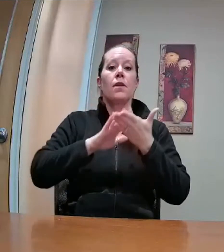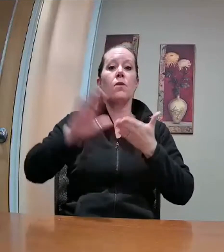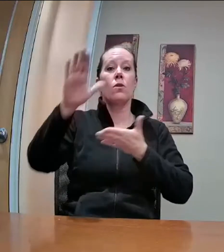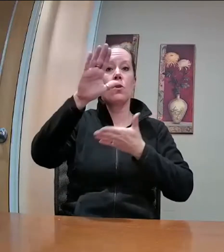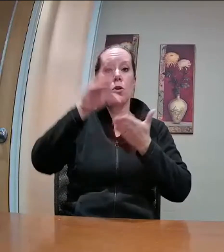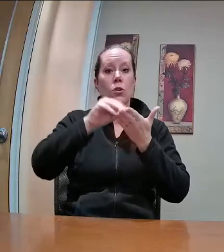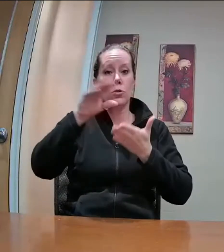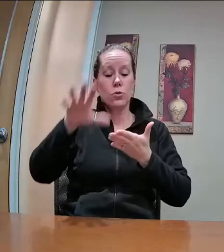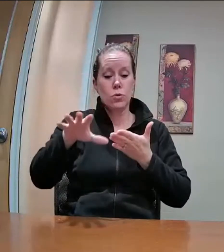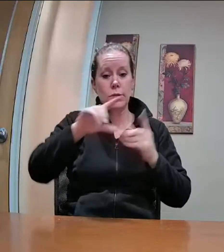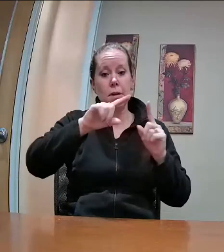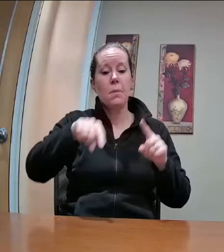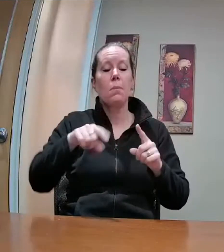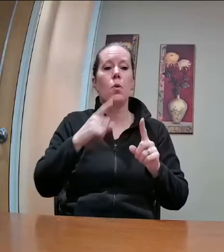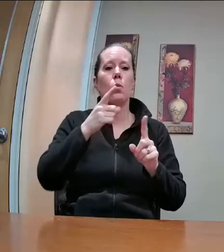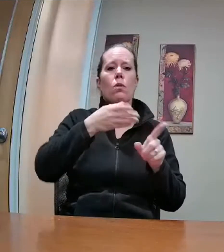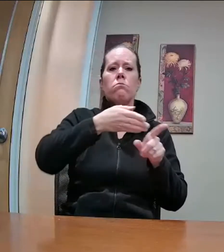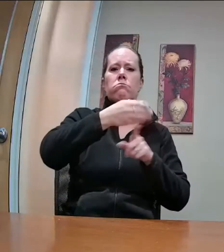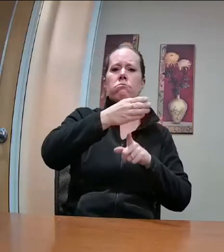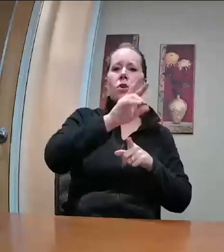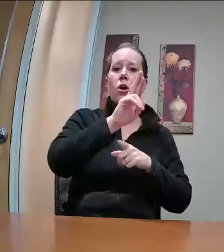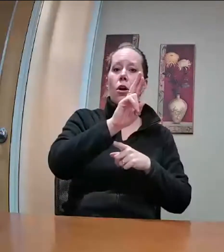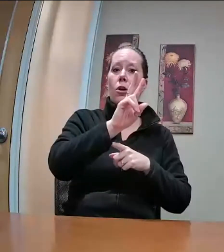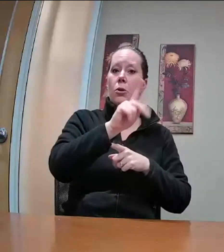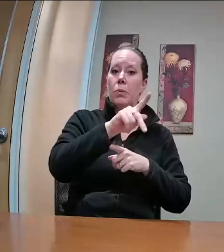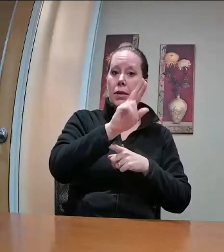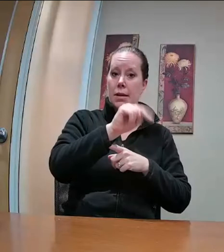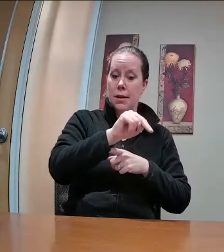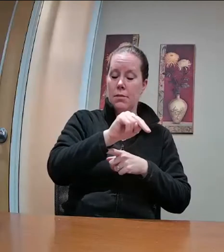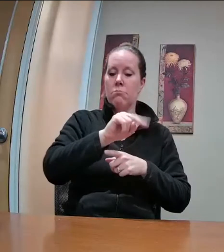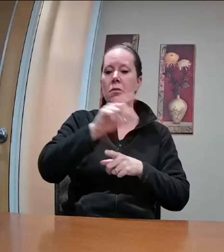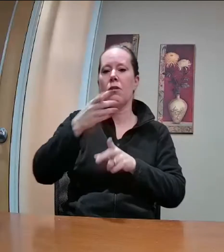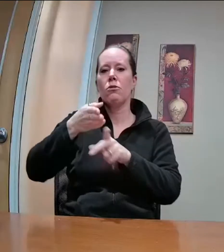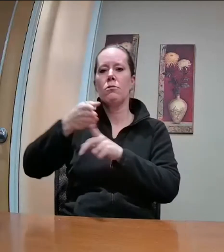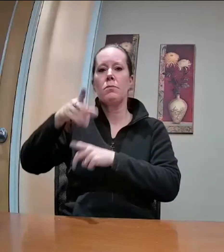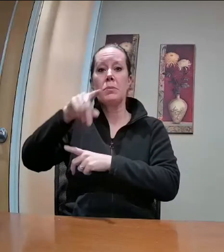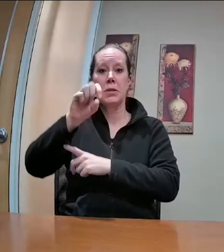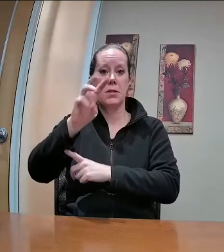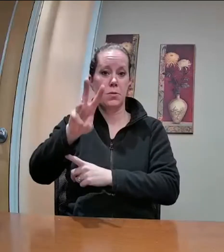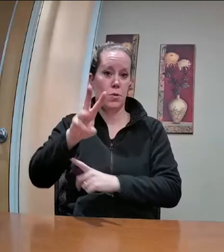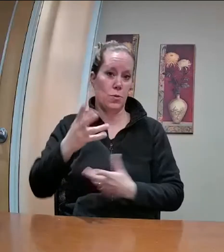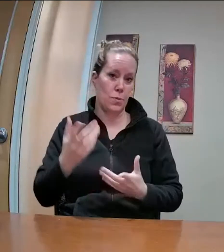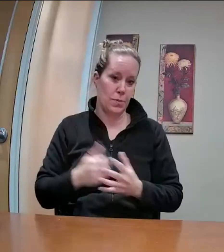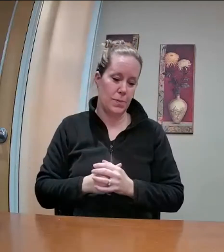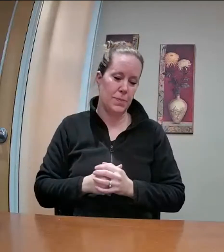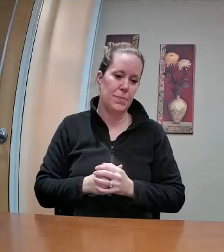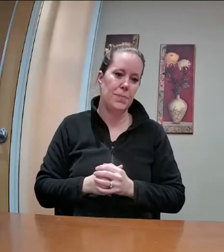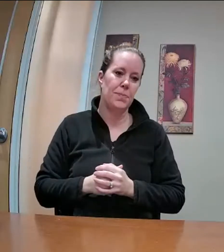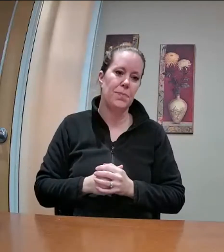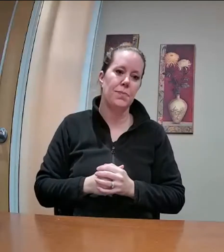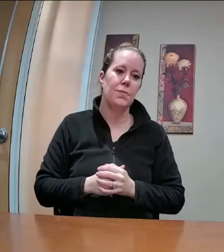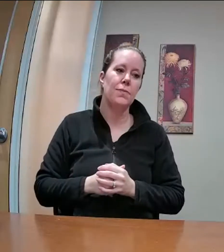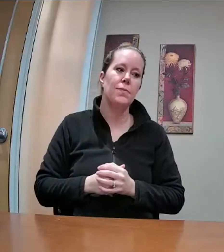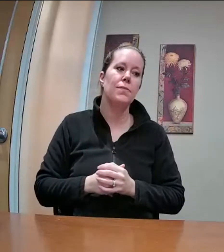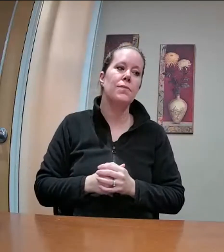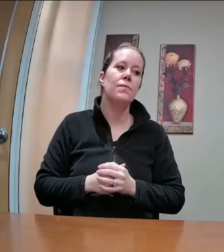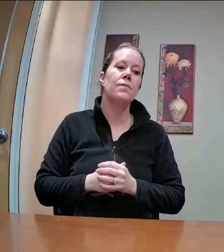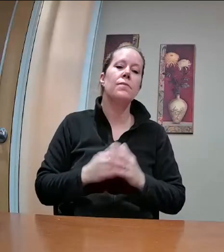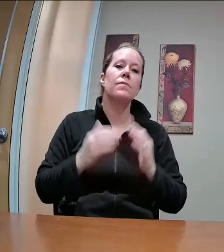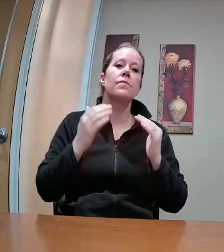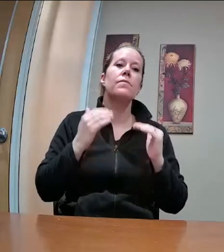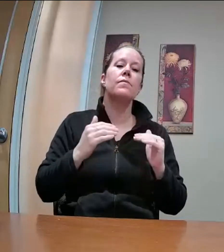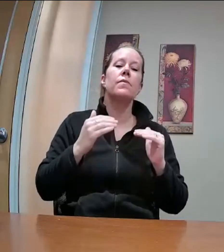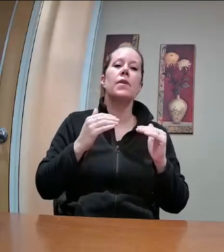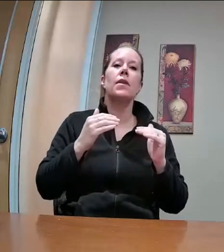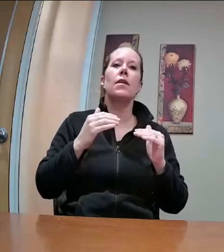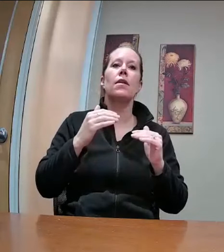students. One's an RPN student, and the other is a PSW student. The administrators in